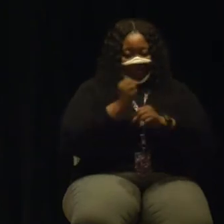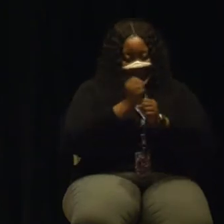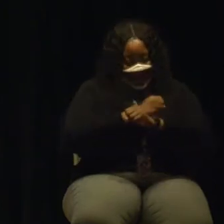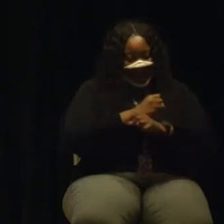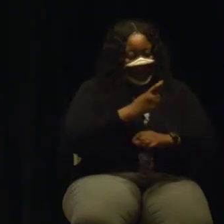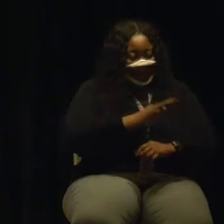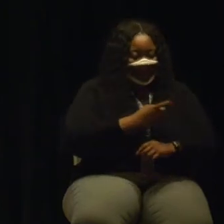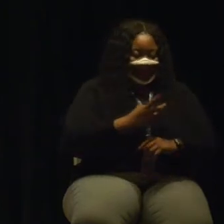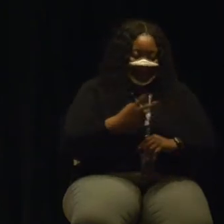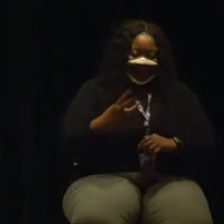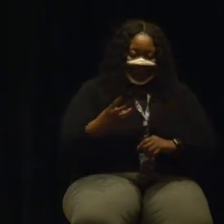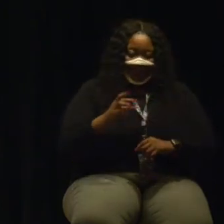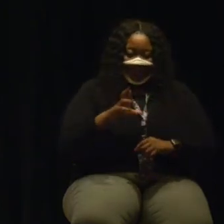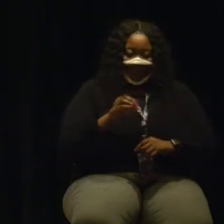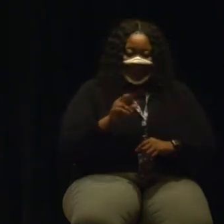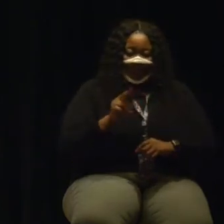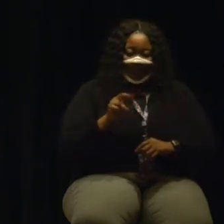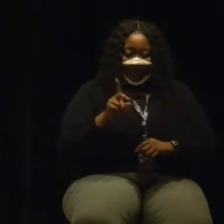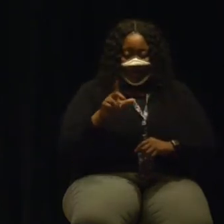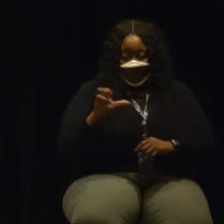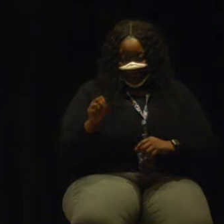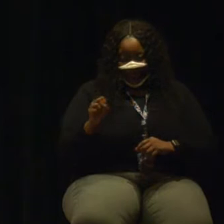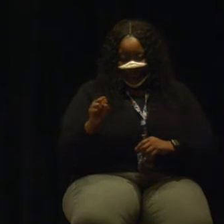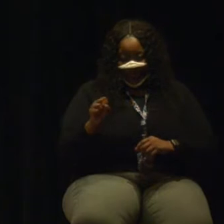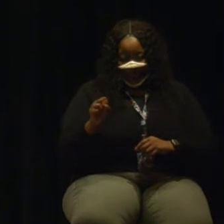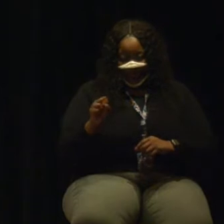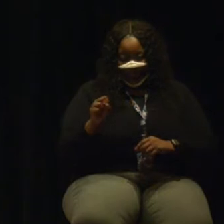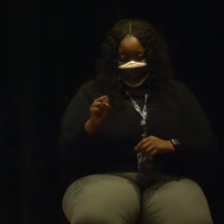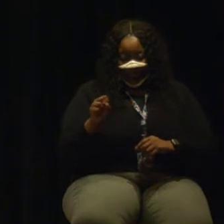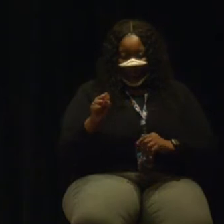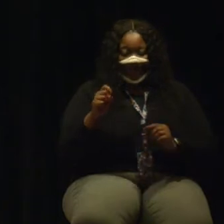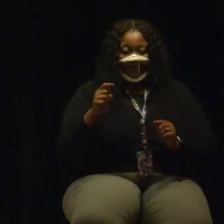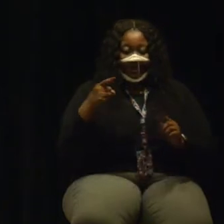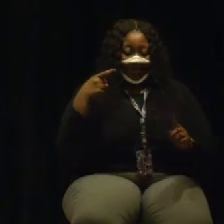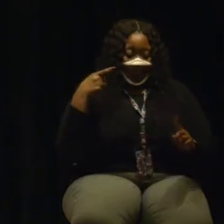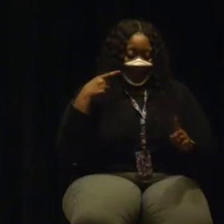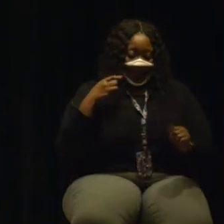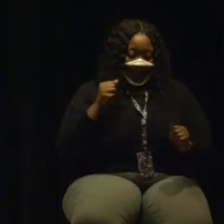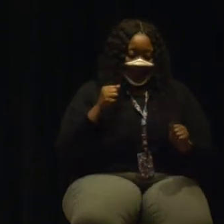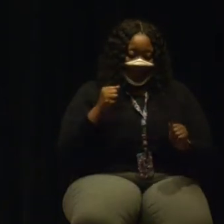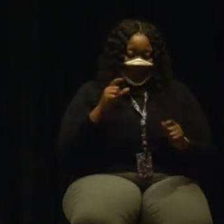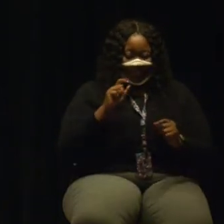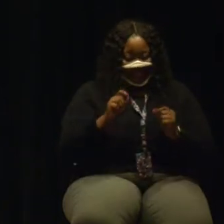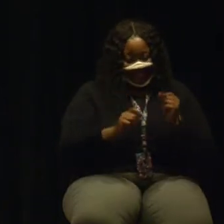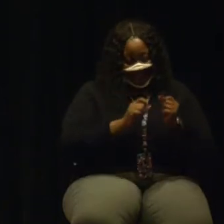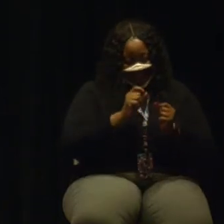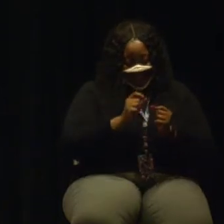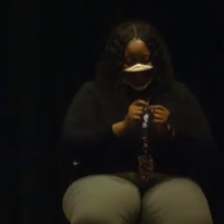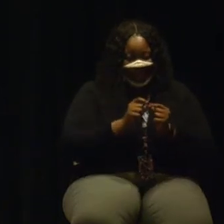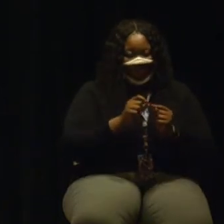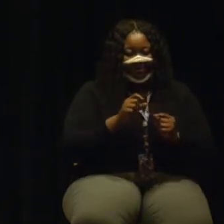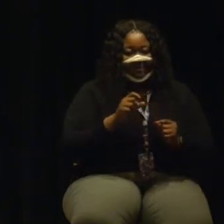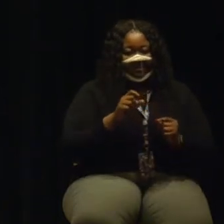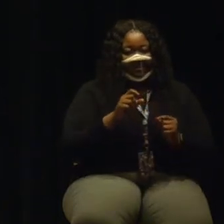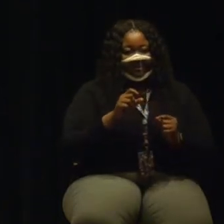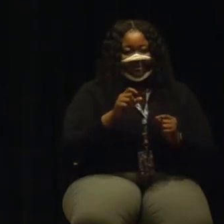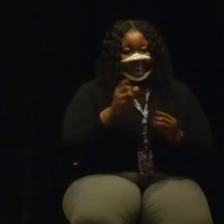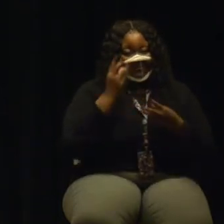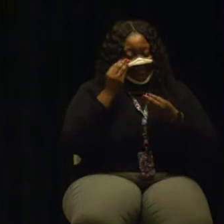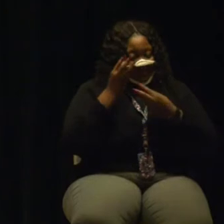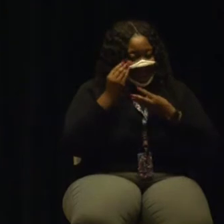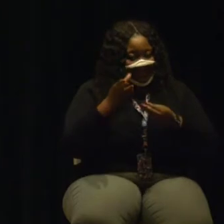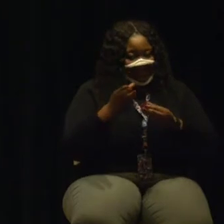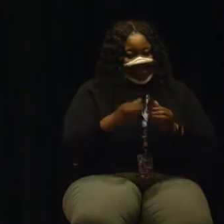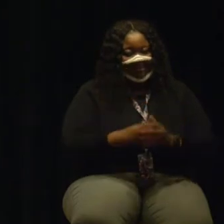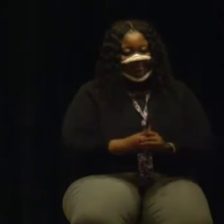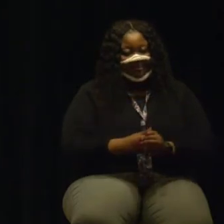so you get there, you get all the meat, but it's all framed around this one fight with this guy Jim Jeffries. Yeah. And so talk a bit about choices when it comes to